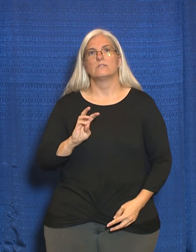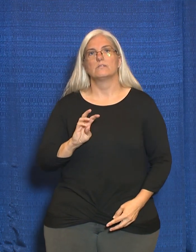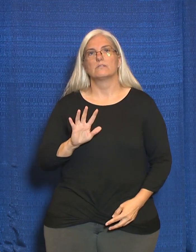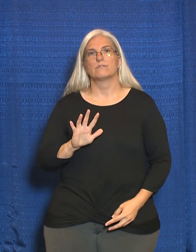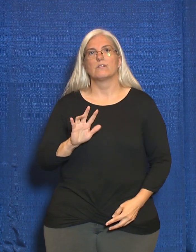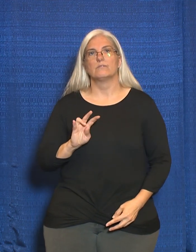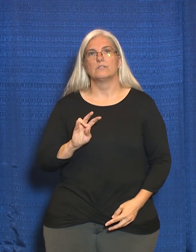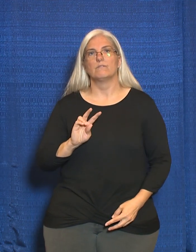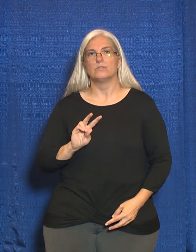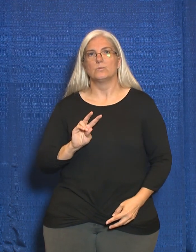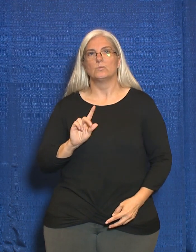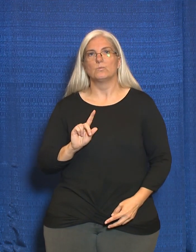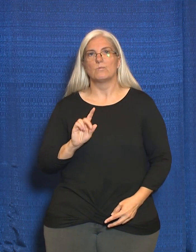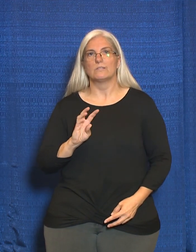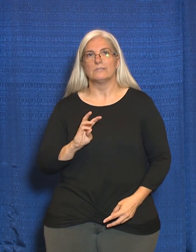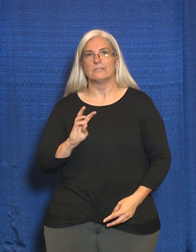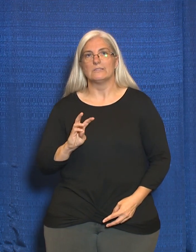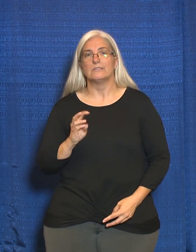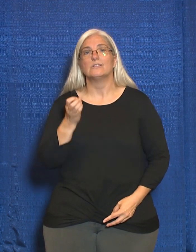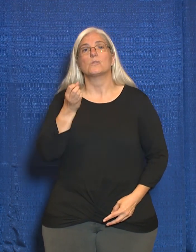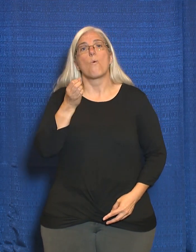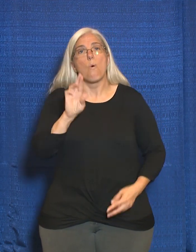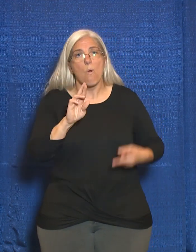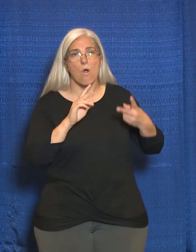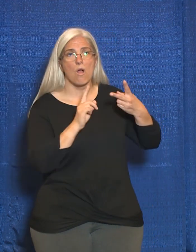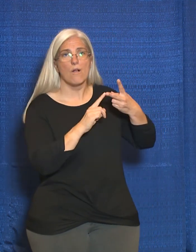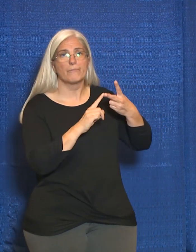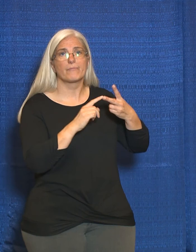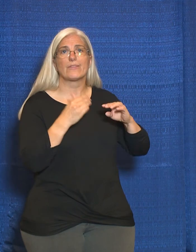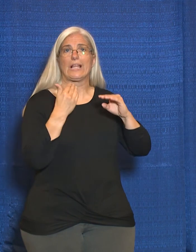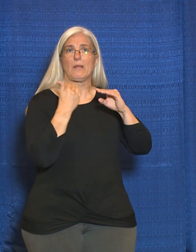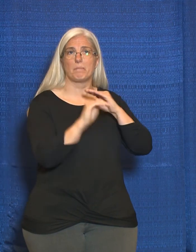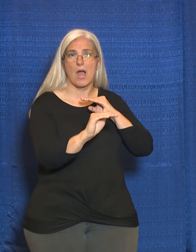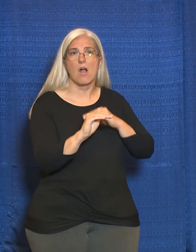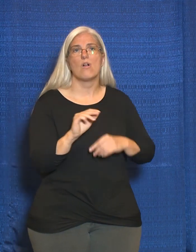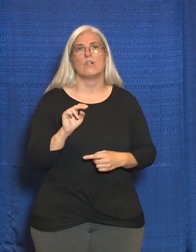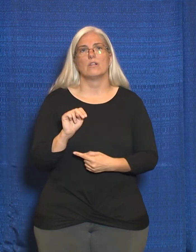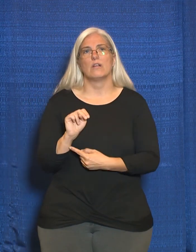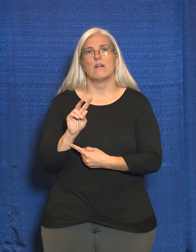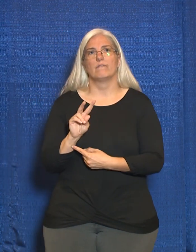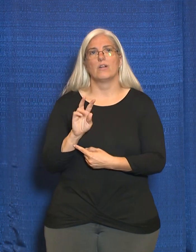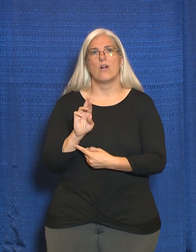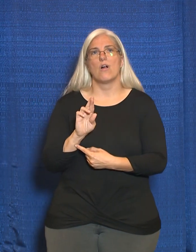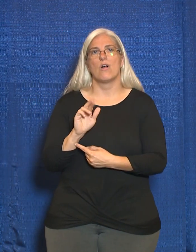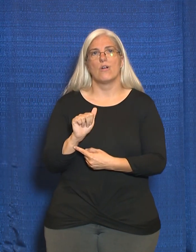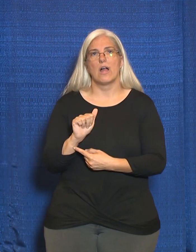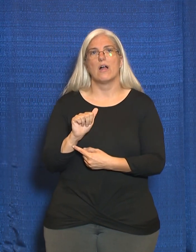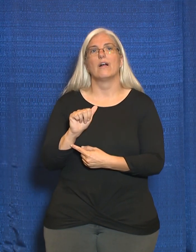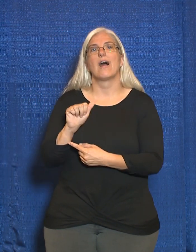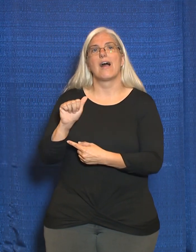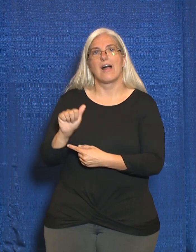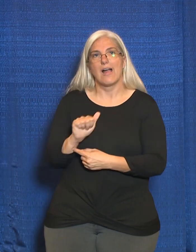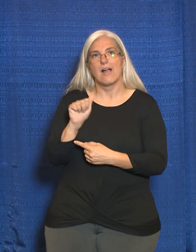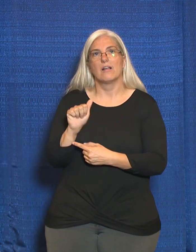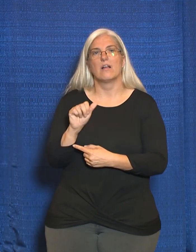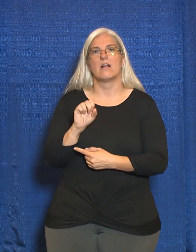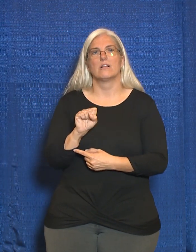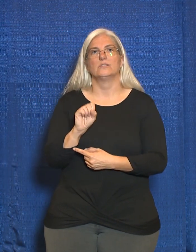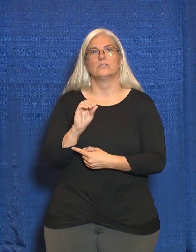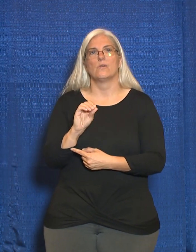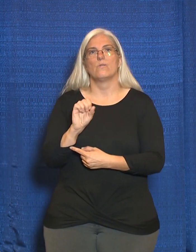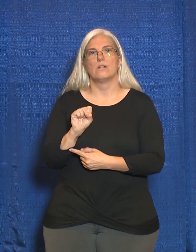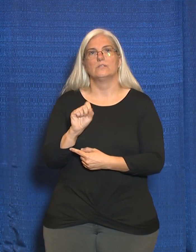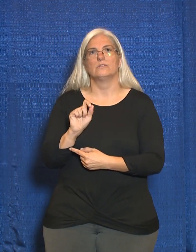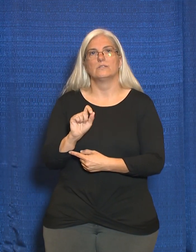916-657-2166 or email nvra@sos.ca.gov.